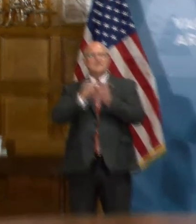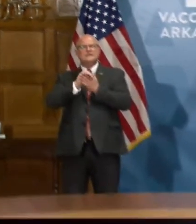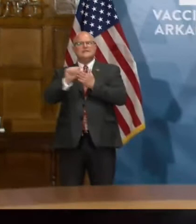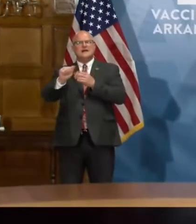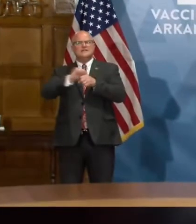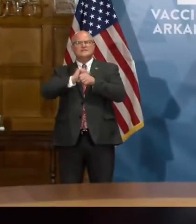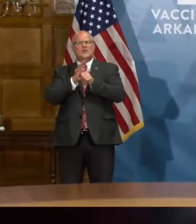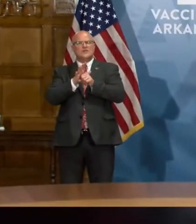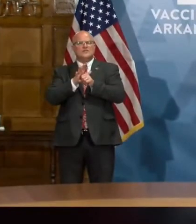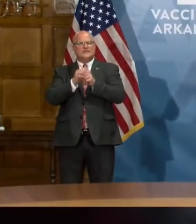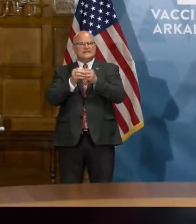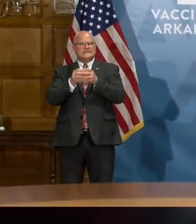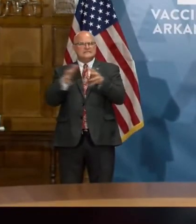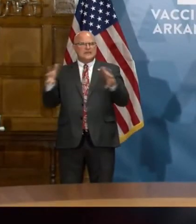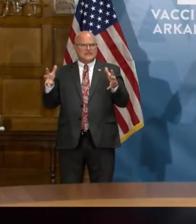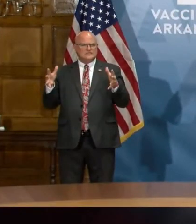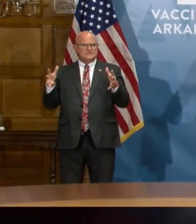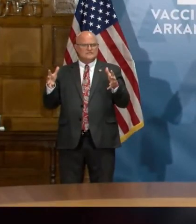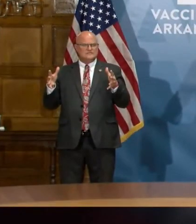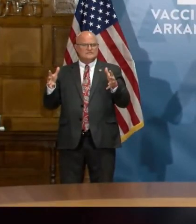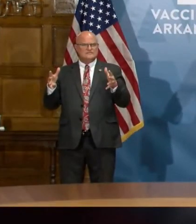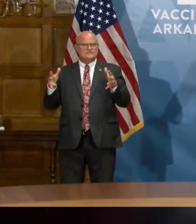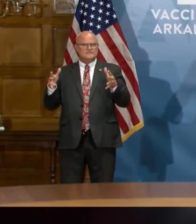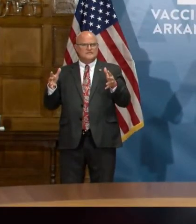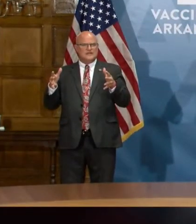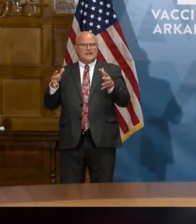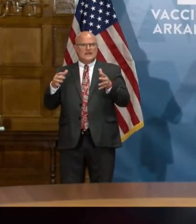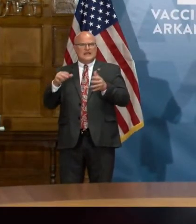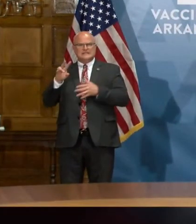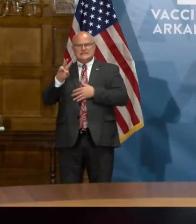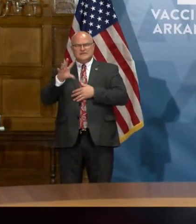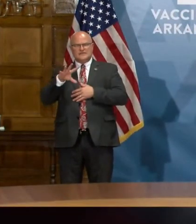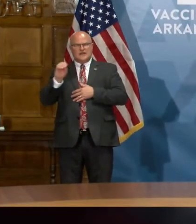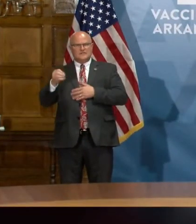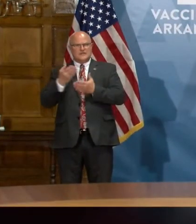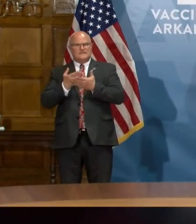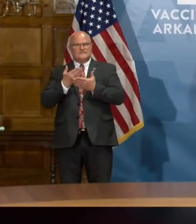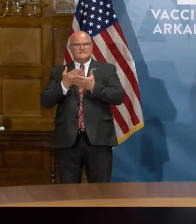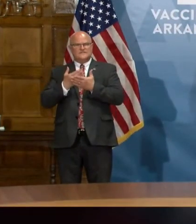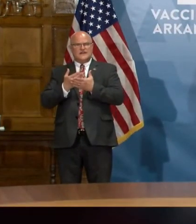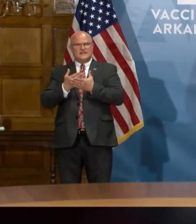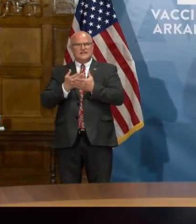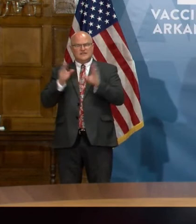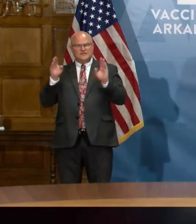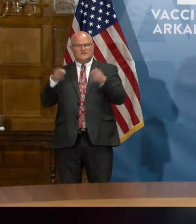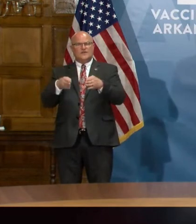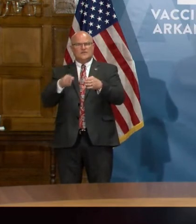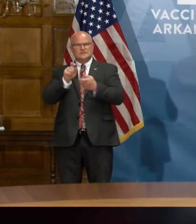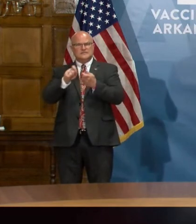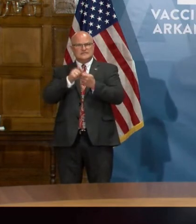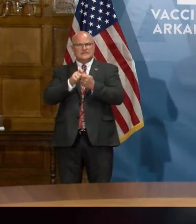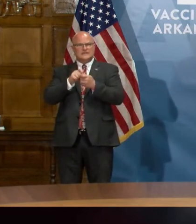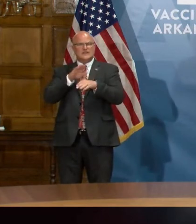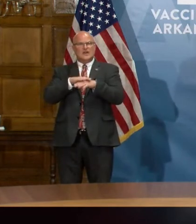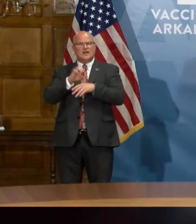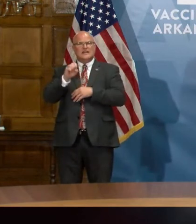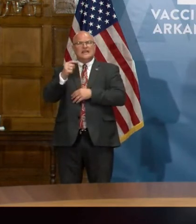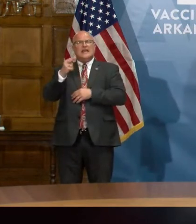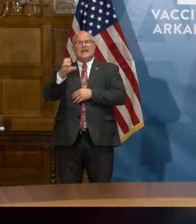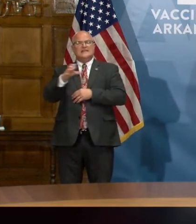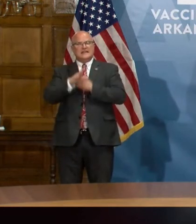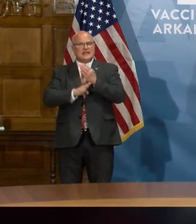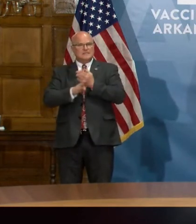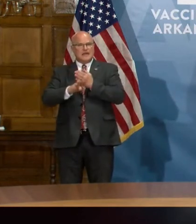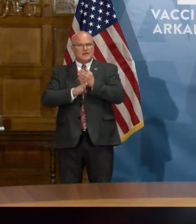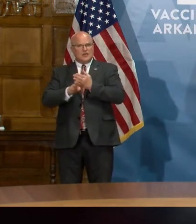COVID vaccine expansions. Caveat is 75% of the funding must focused specifically for ethnic minority